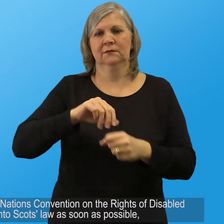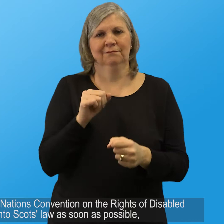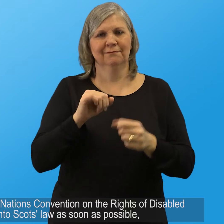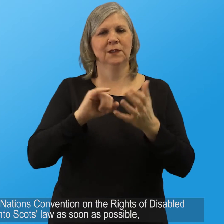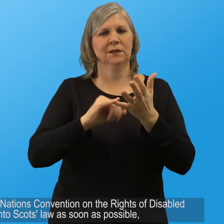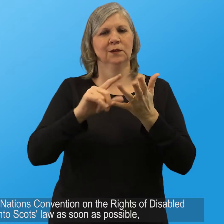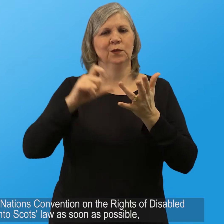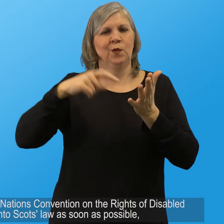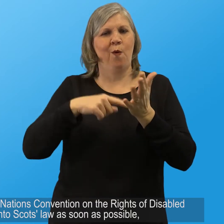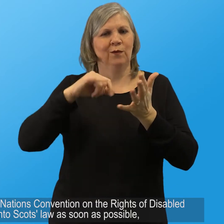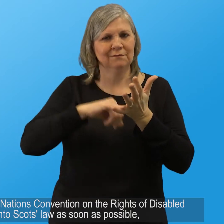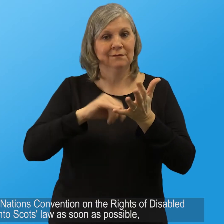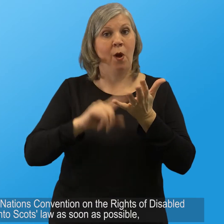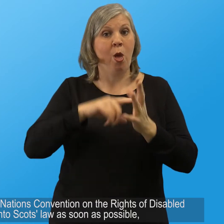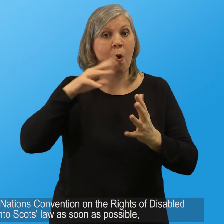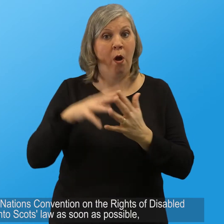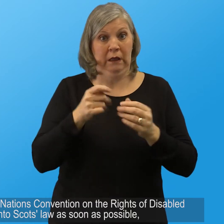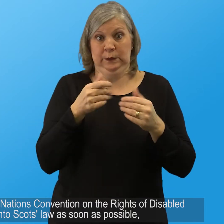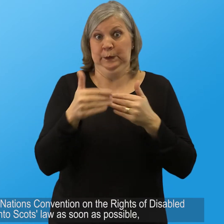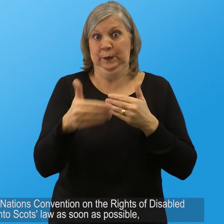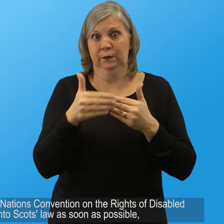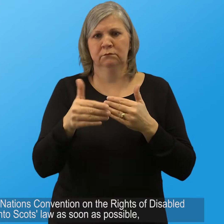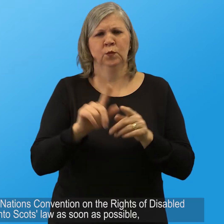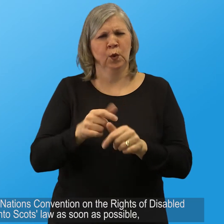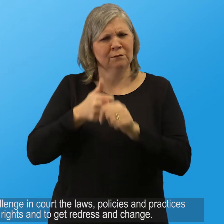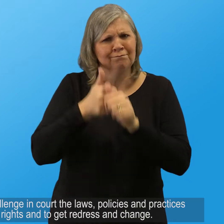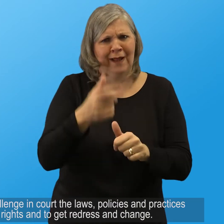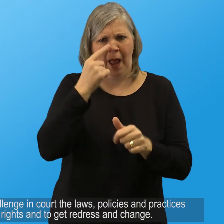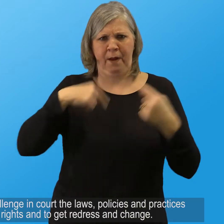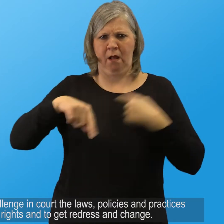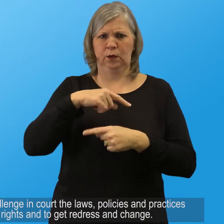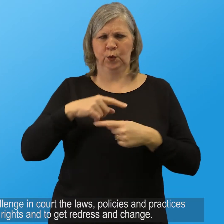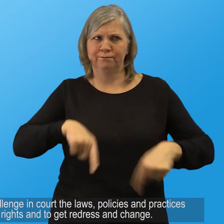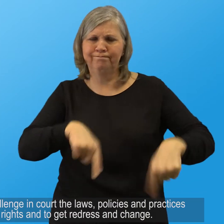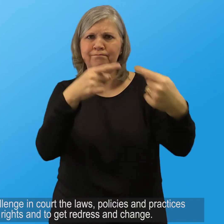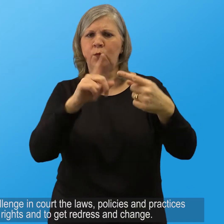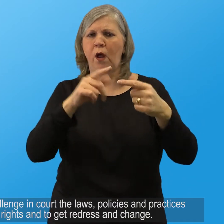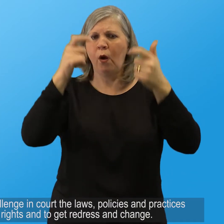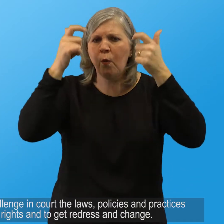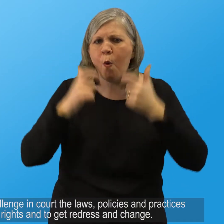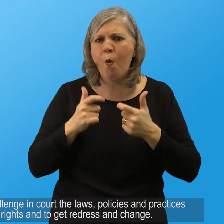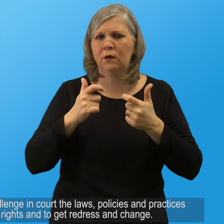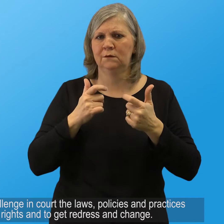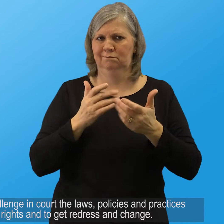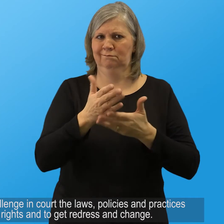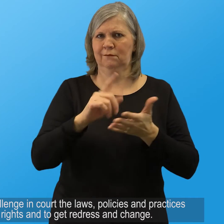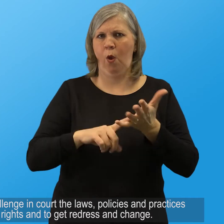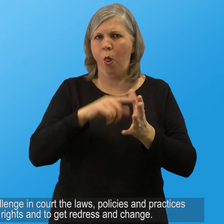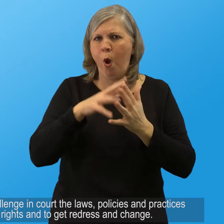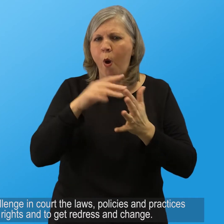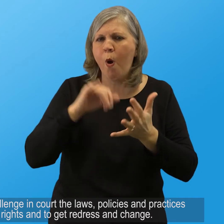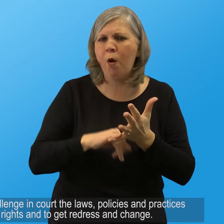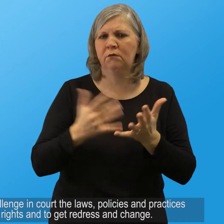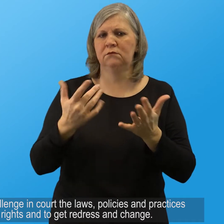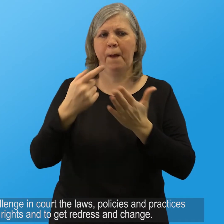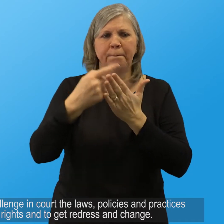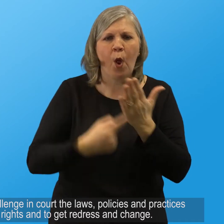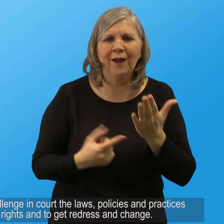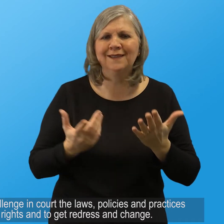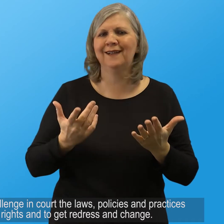UNCRPD, into Scots law as soon as possible, and support to enable us to challenge in court the laws, policies and